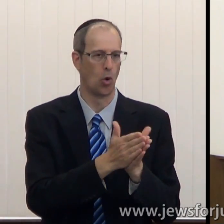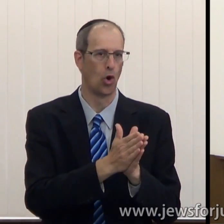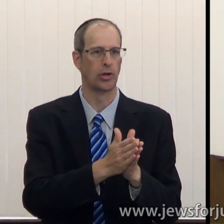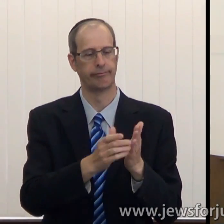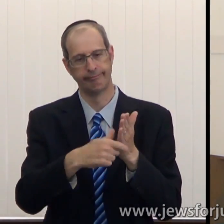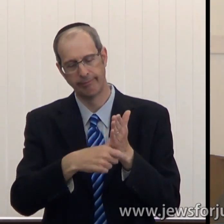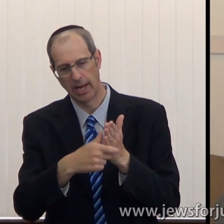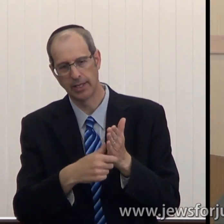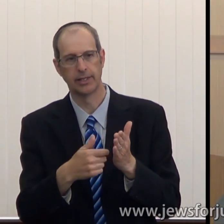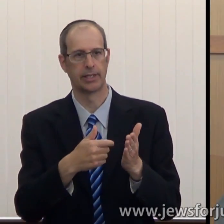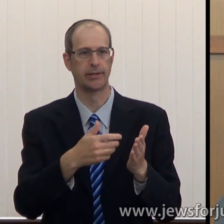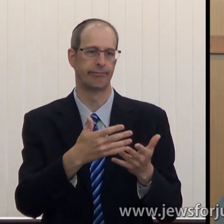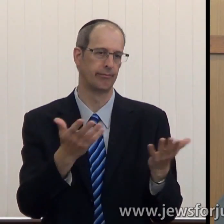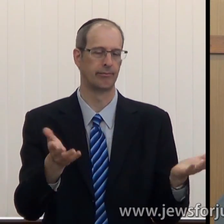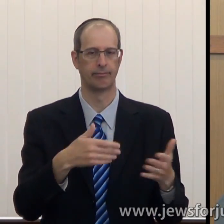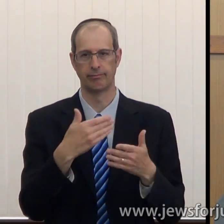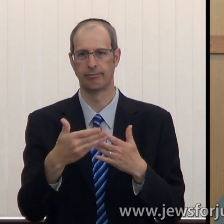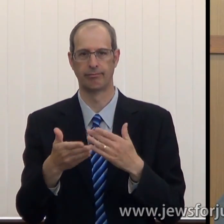magazines.